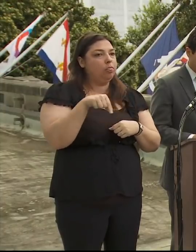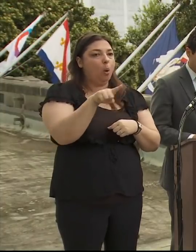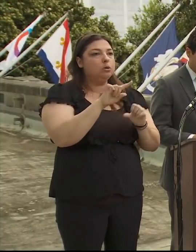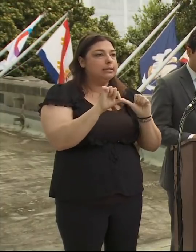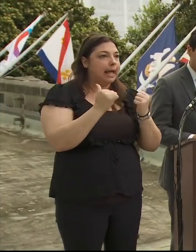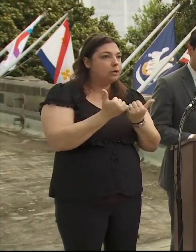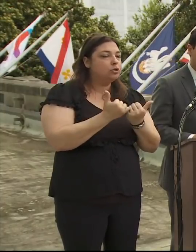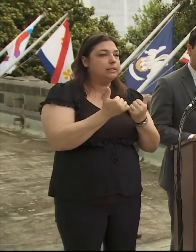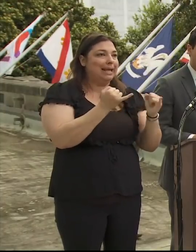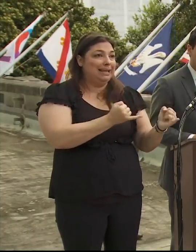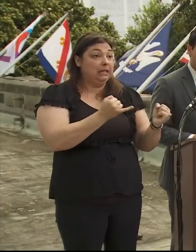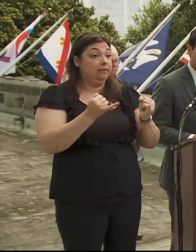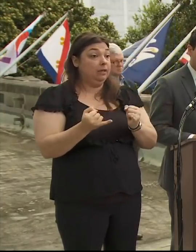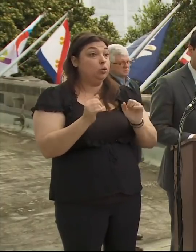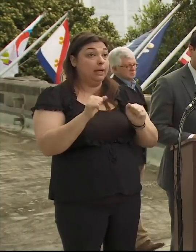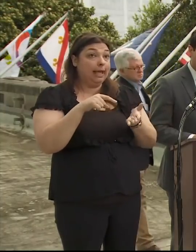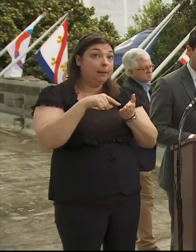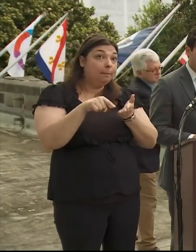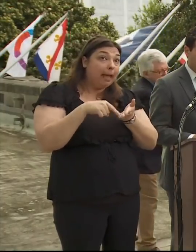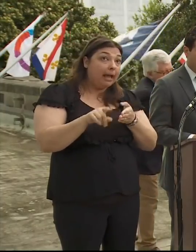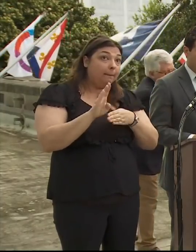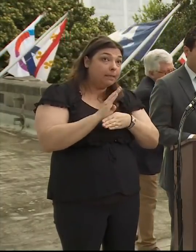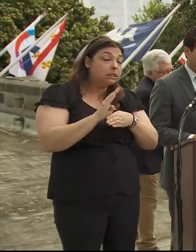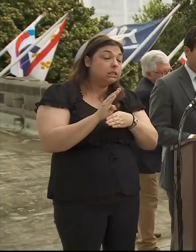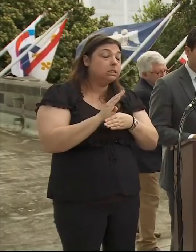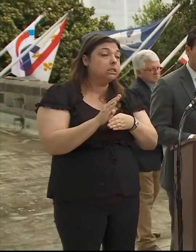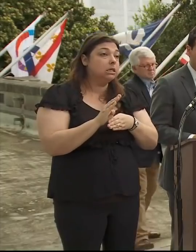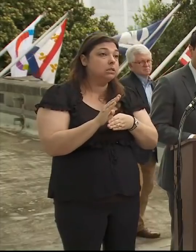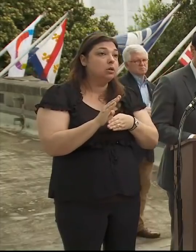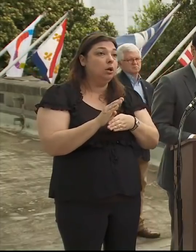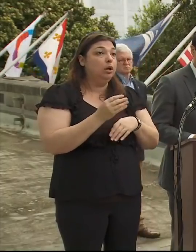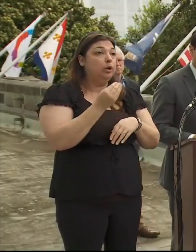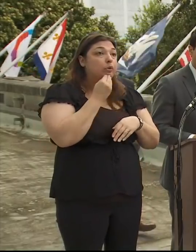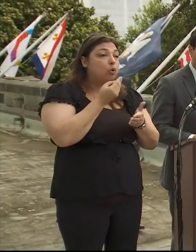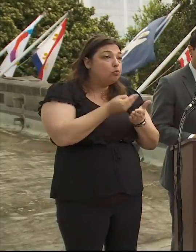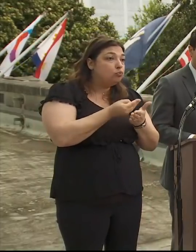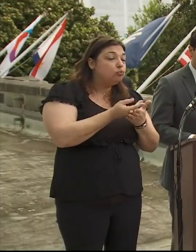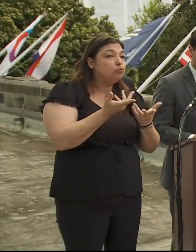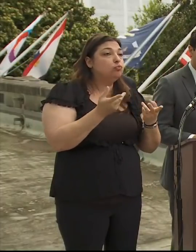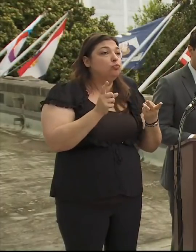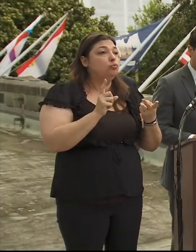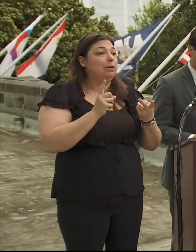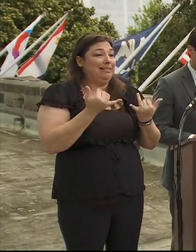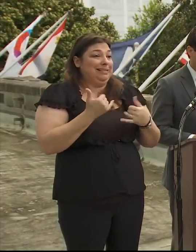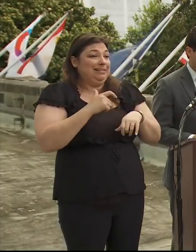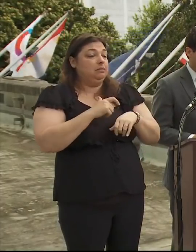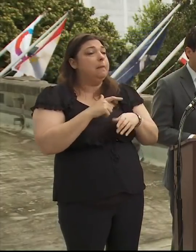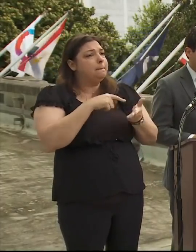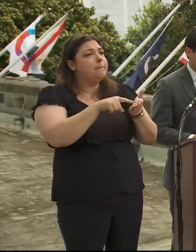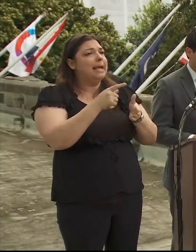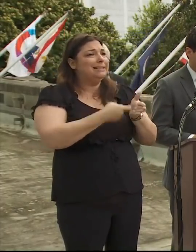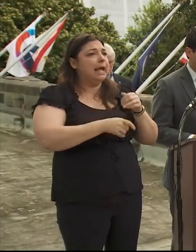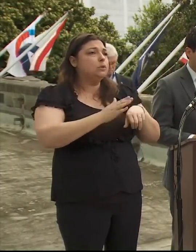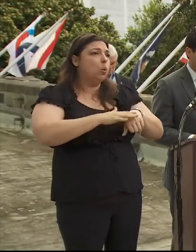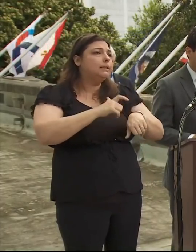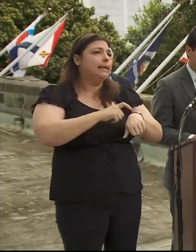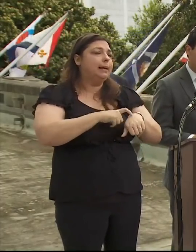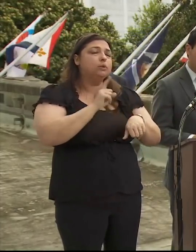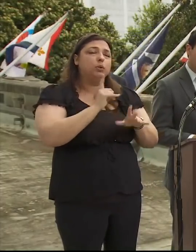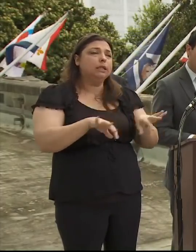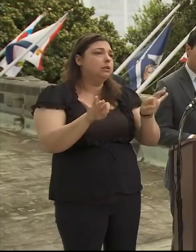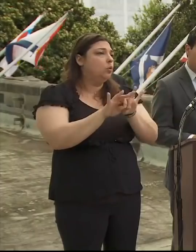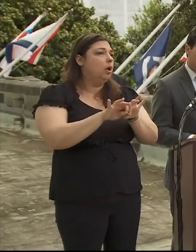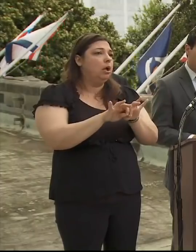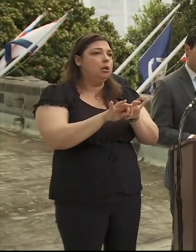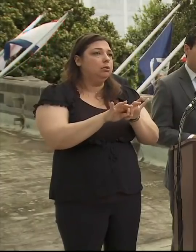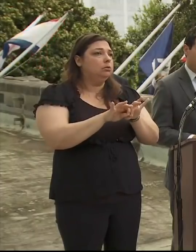and individuals that are able to pay the businesses, grocery stores, things that are doing well during this period, pay your taxes on time. It's vital for